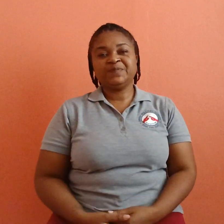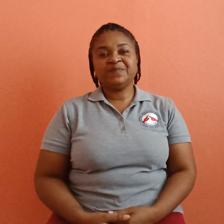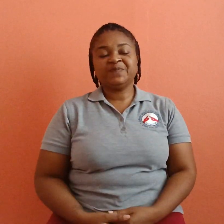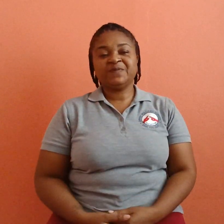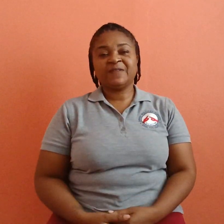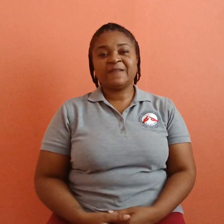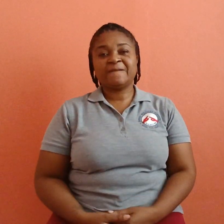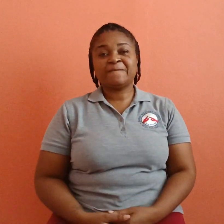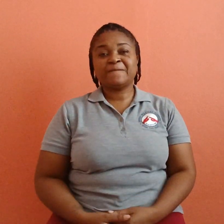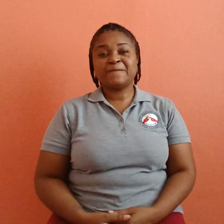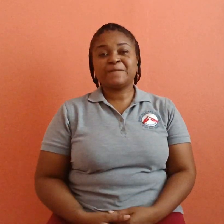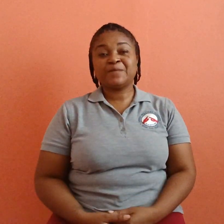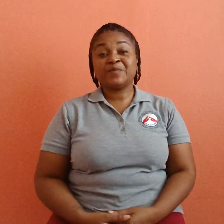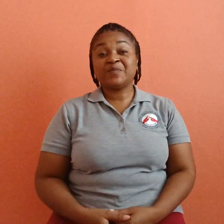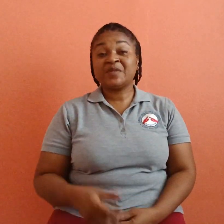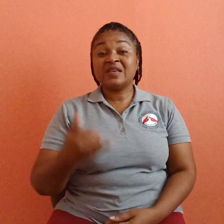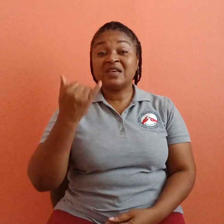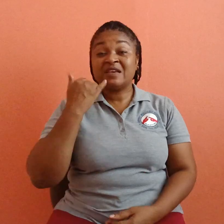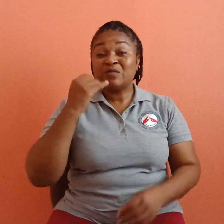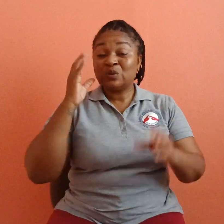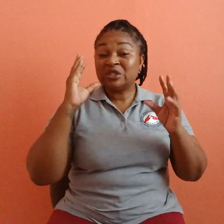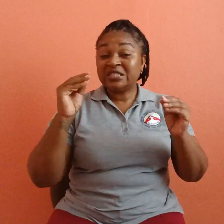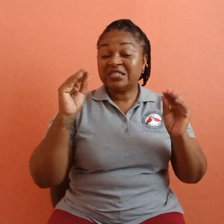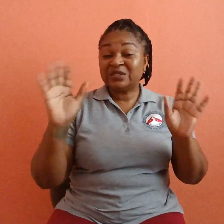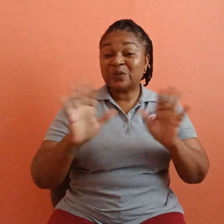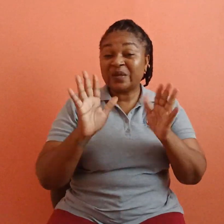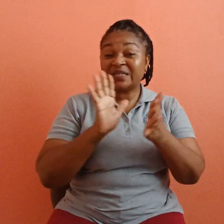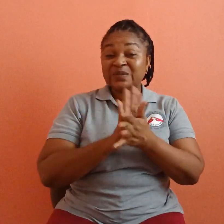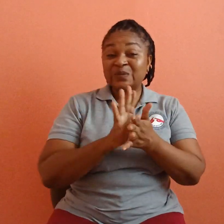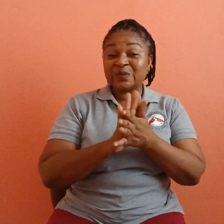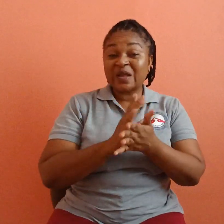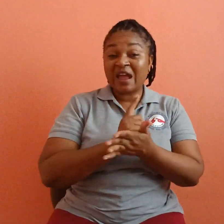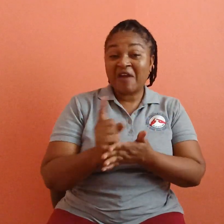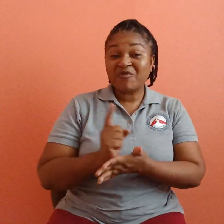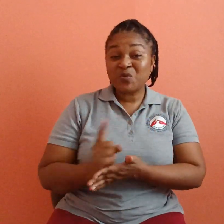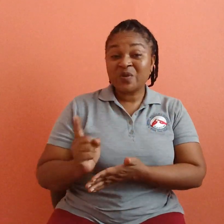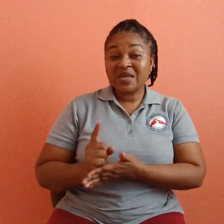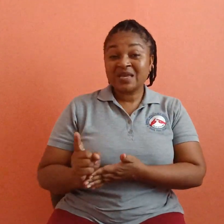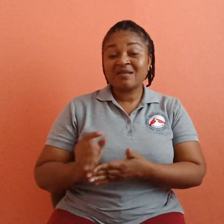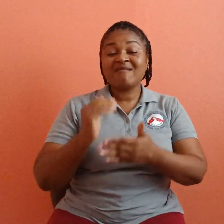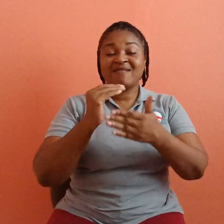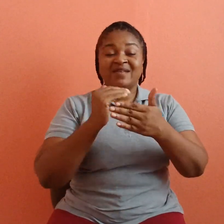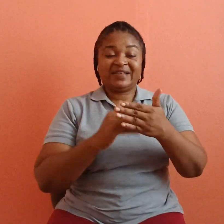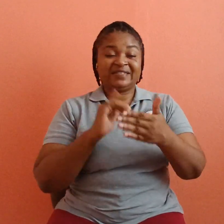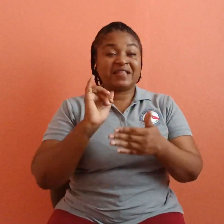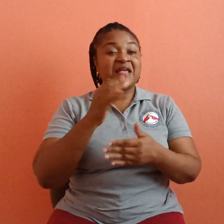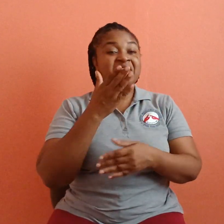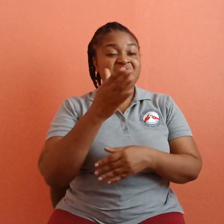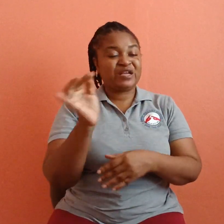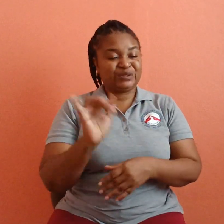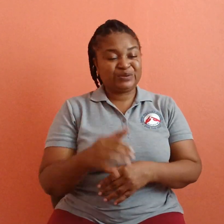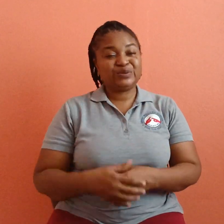If you teach Sunday school every week, you would list that there.